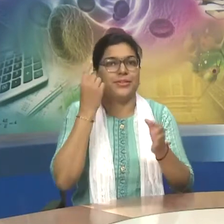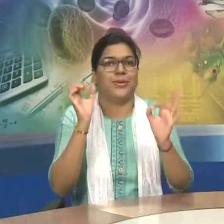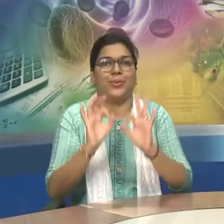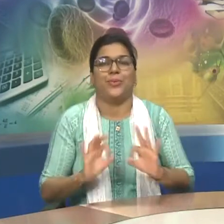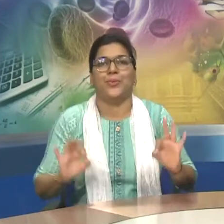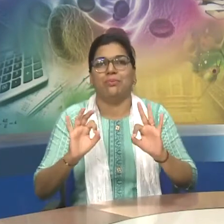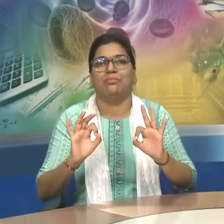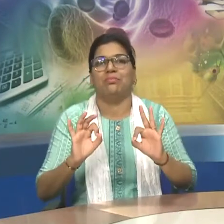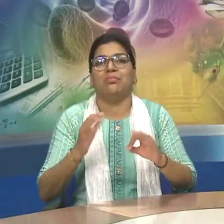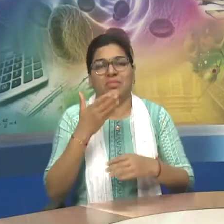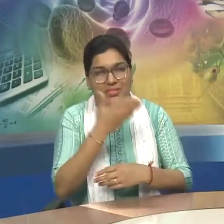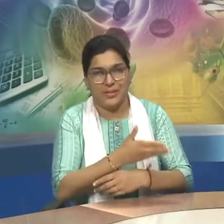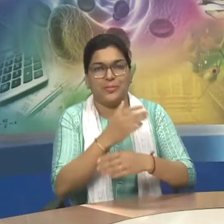children's work.